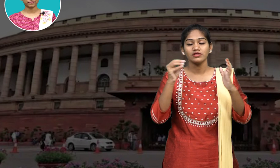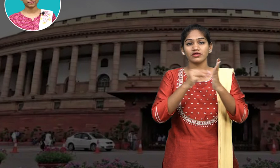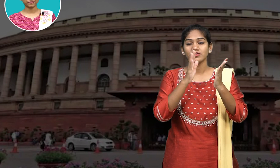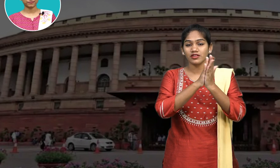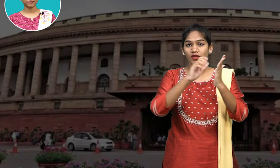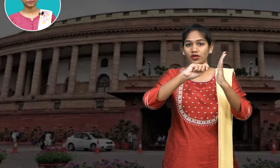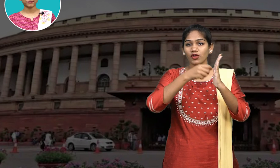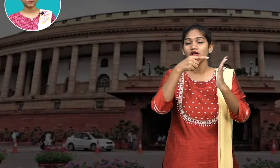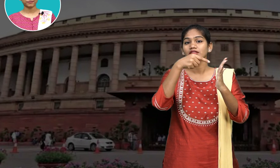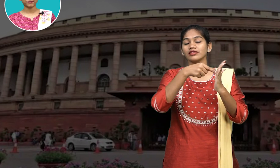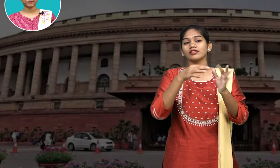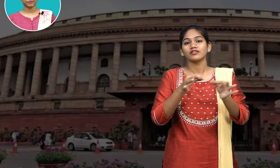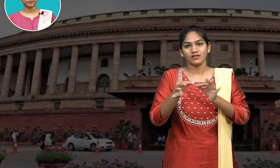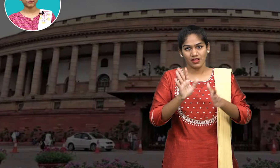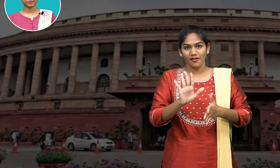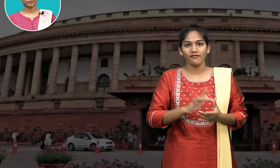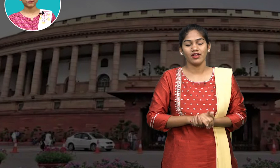Constitution.